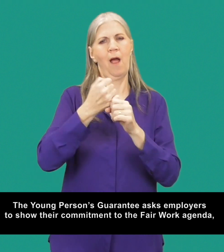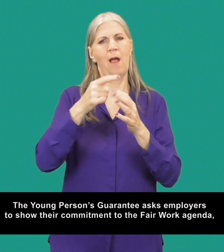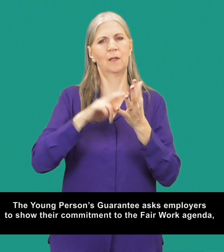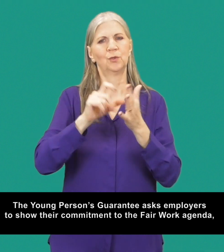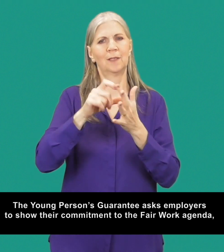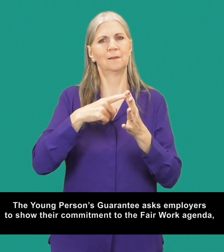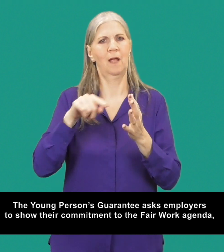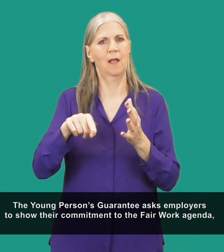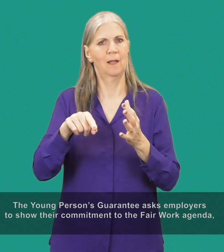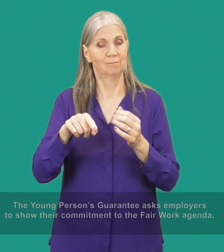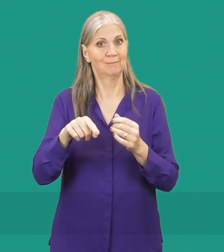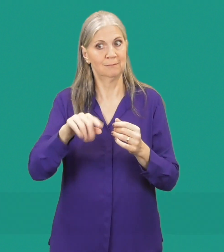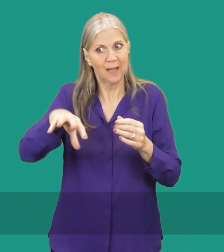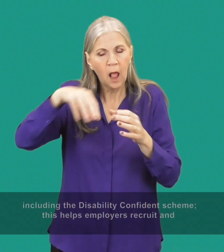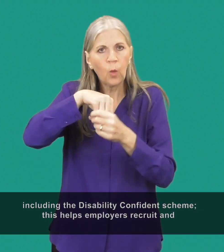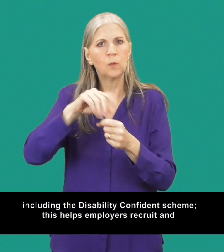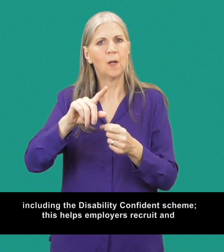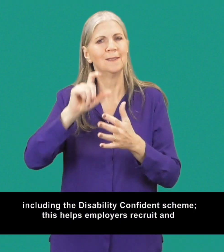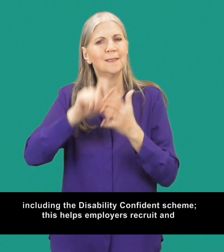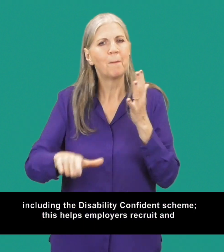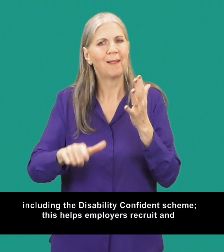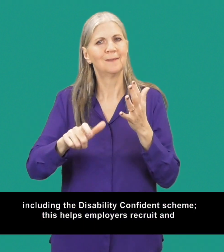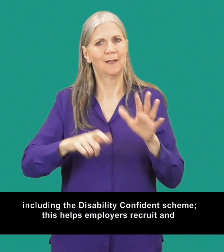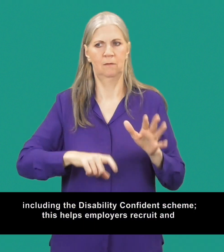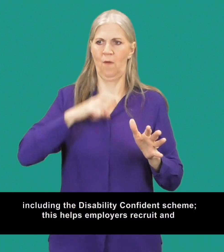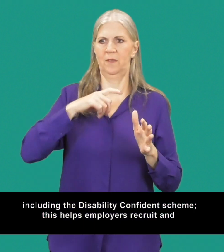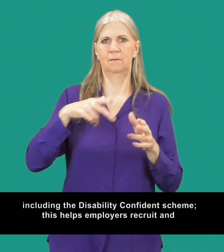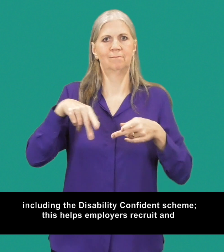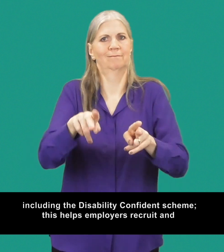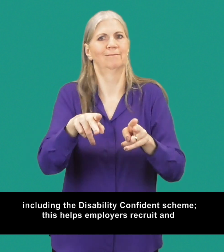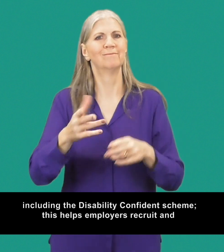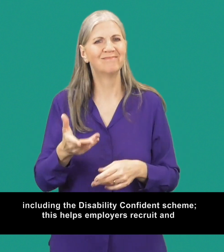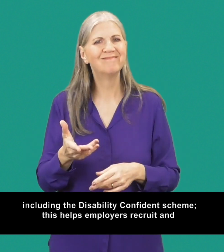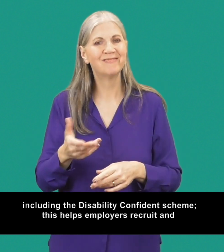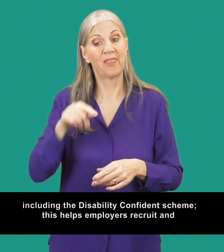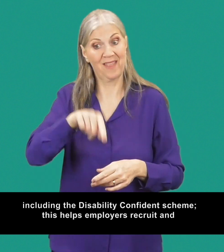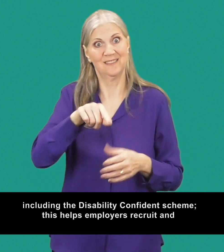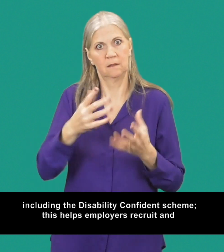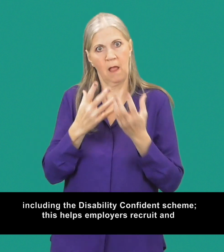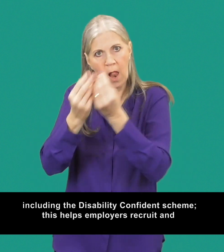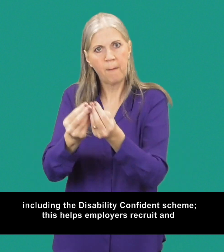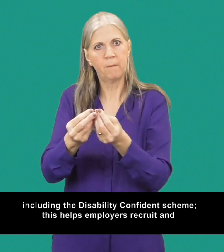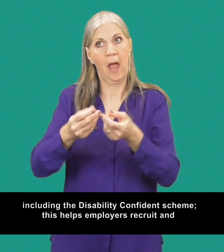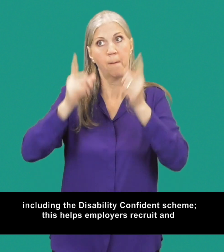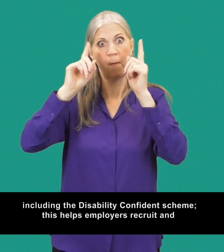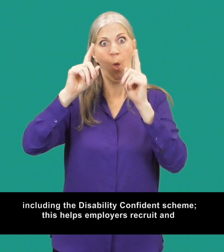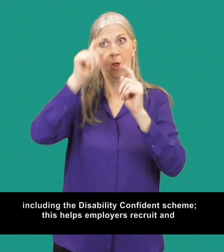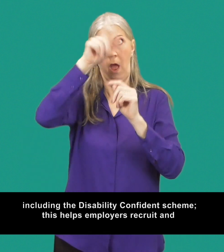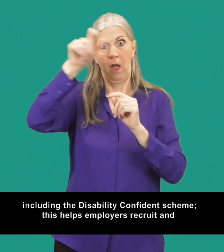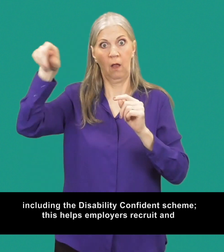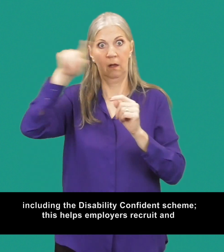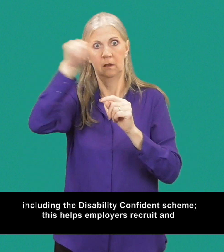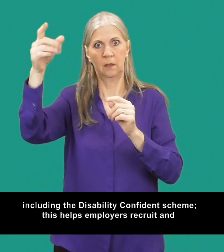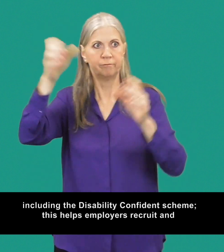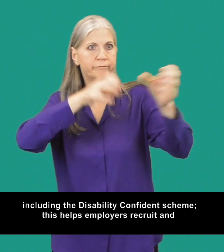Including the Disability Confidence Scheme. This helps employers recruit and retain great